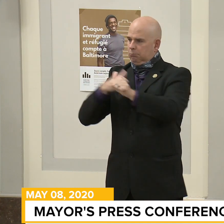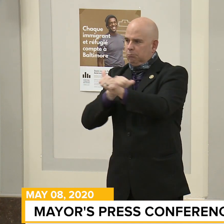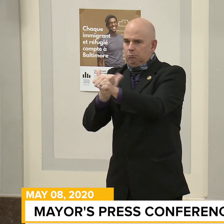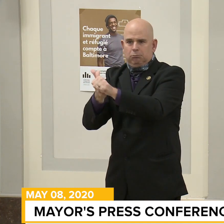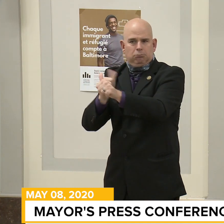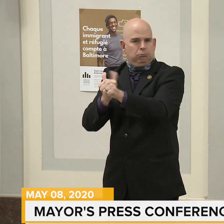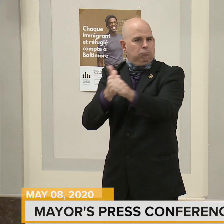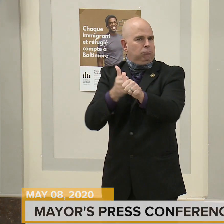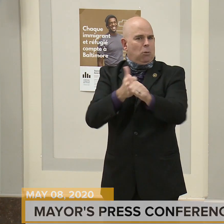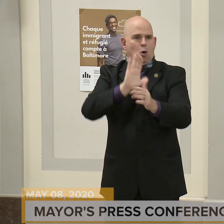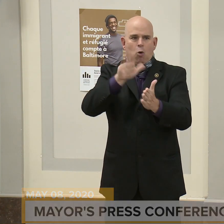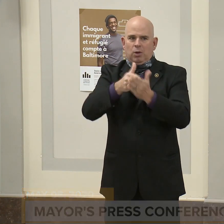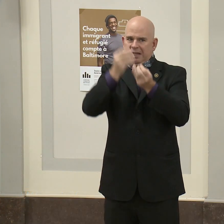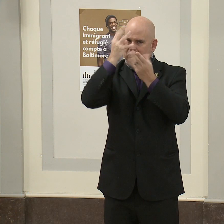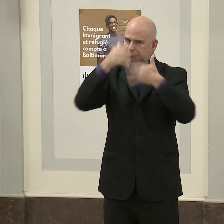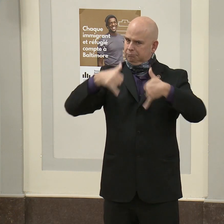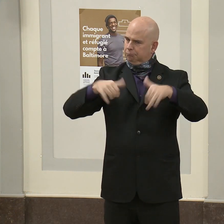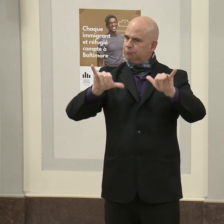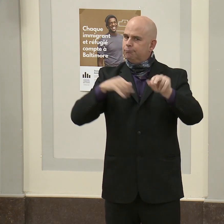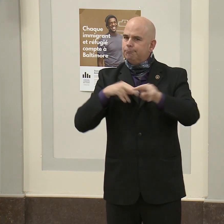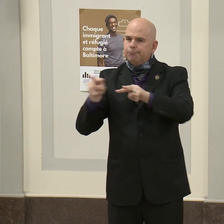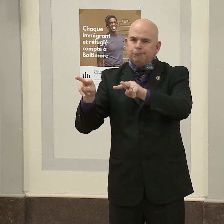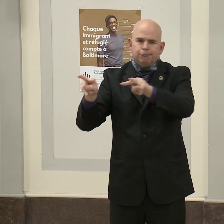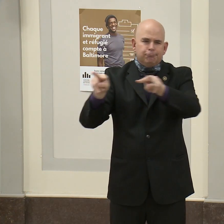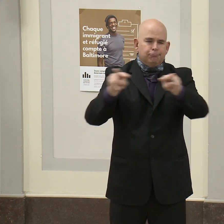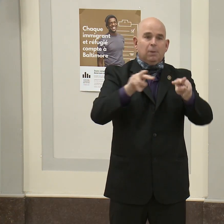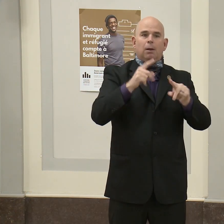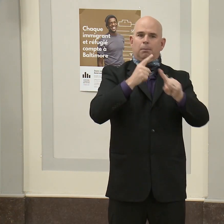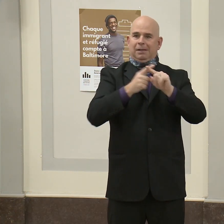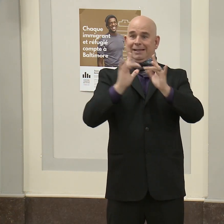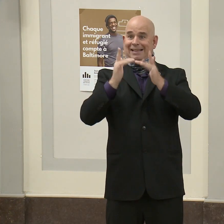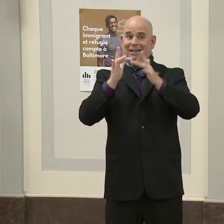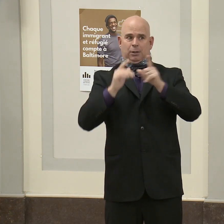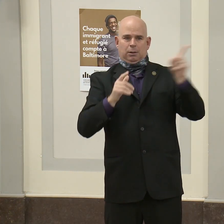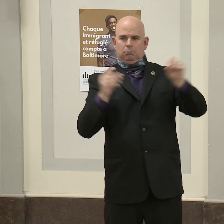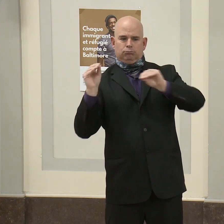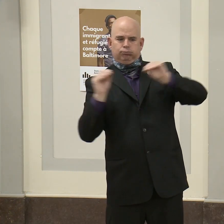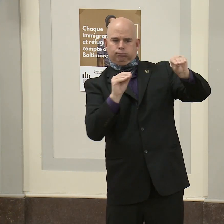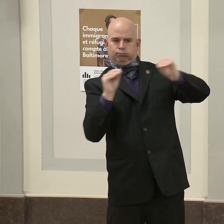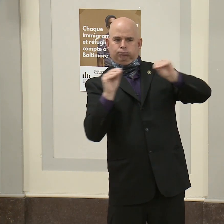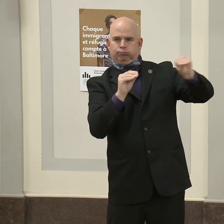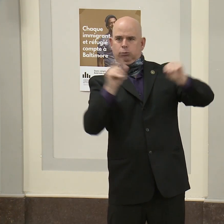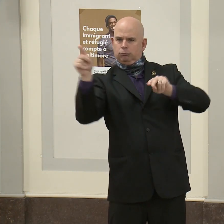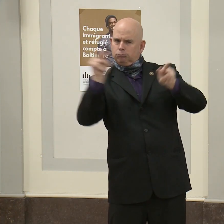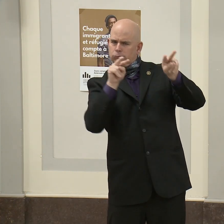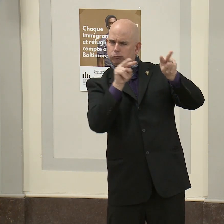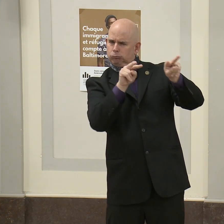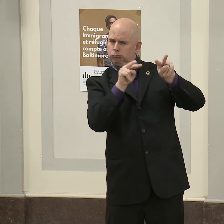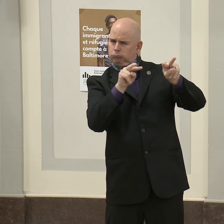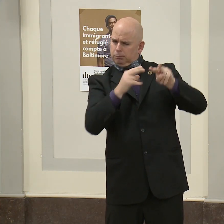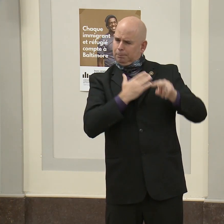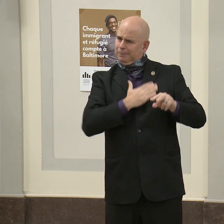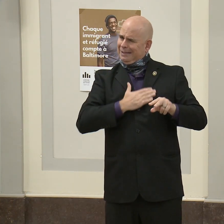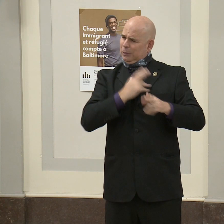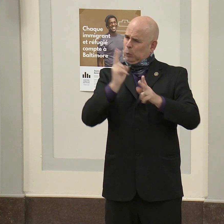an expanded dashboard which provides residents with essential information around this pandemic,